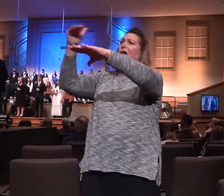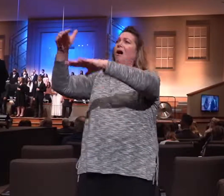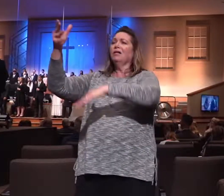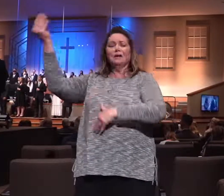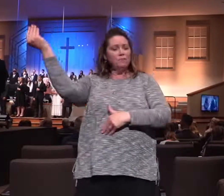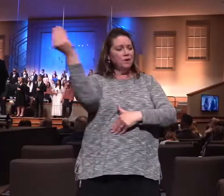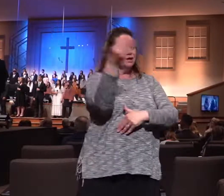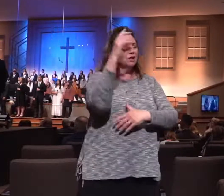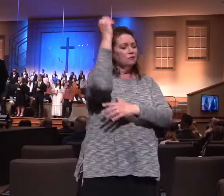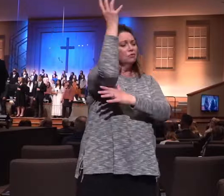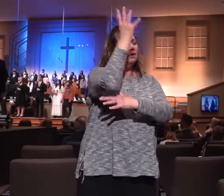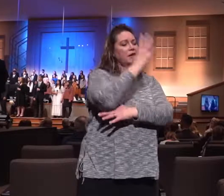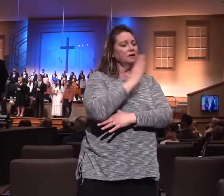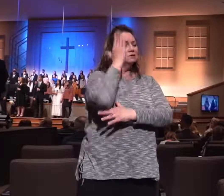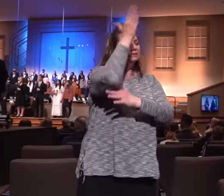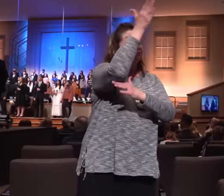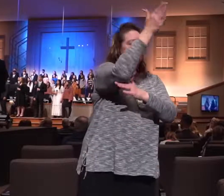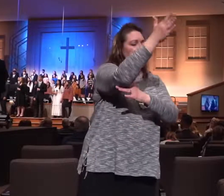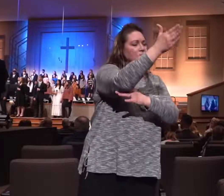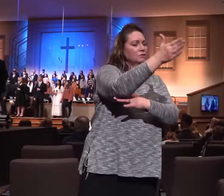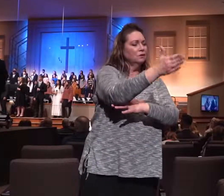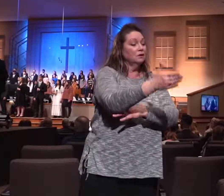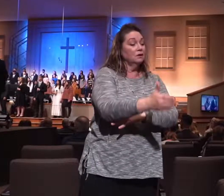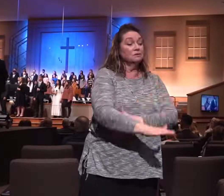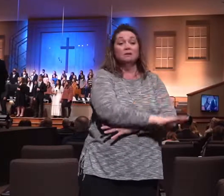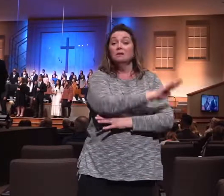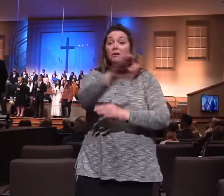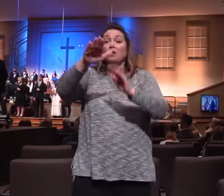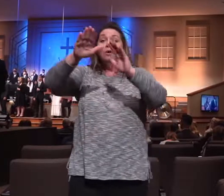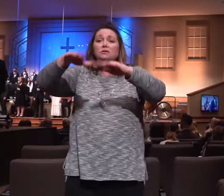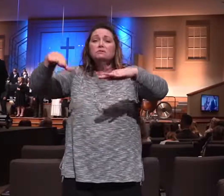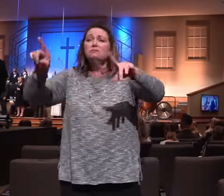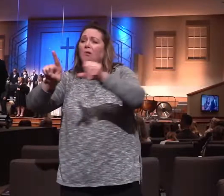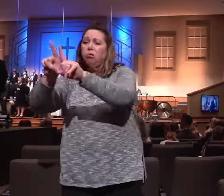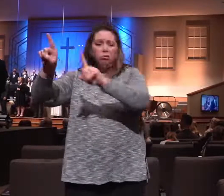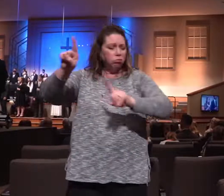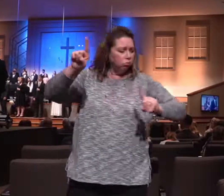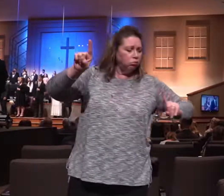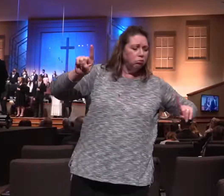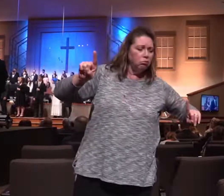The prodigal hearts back home.